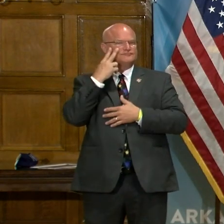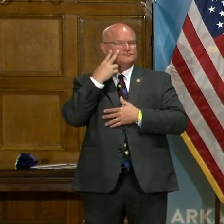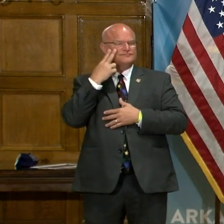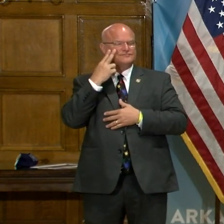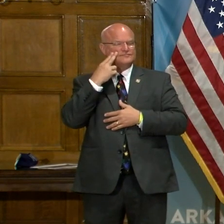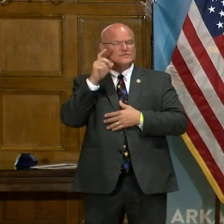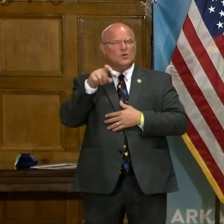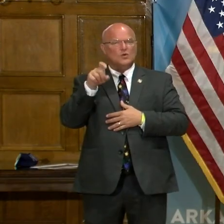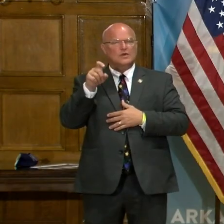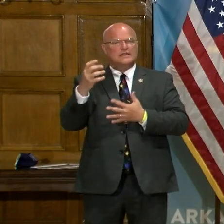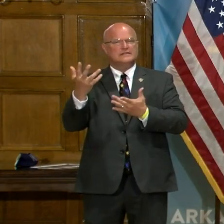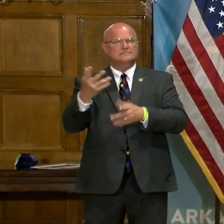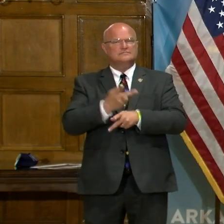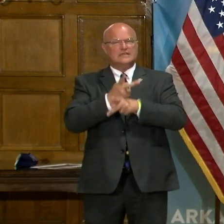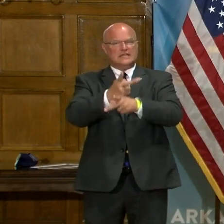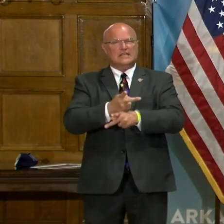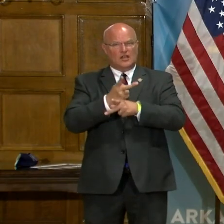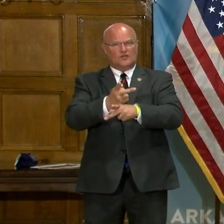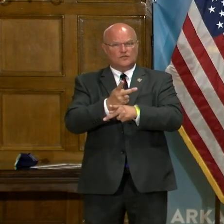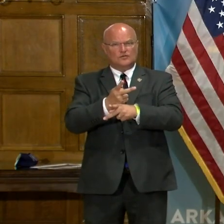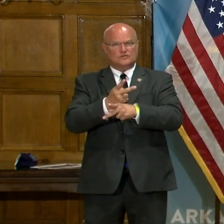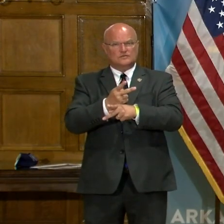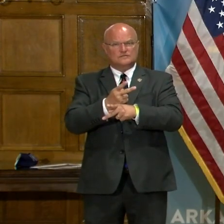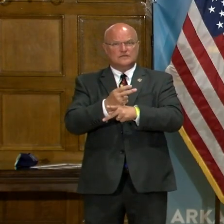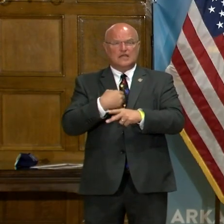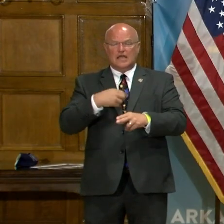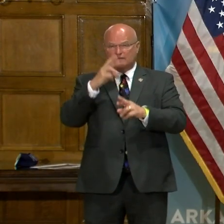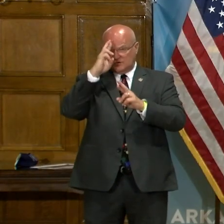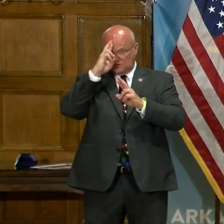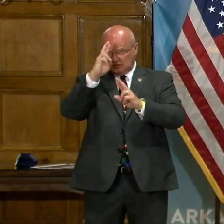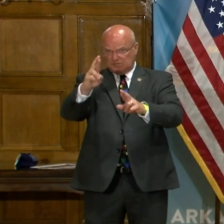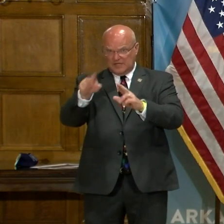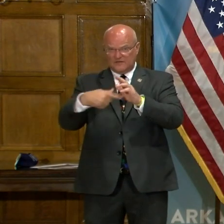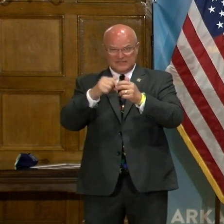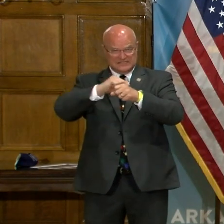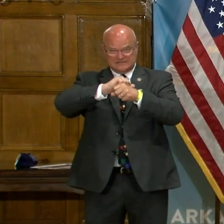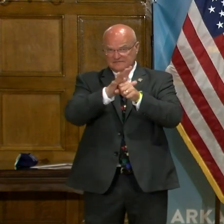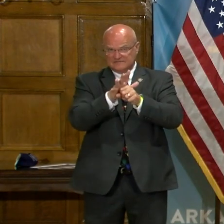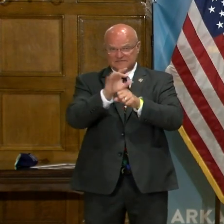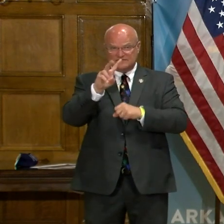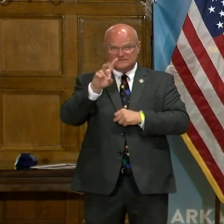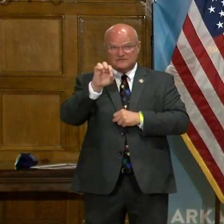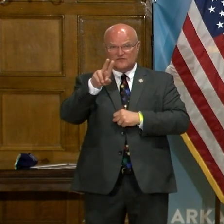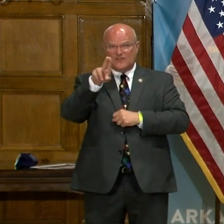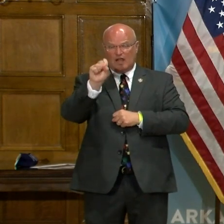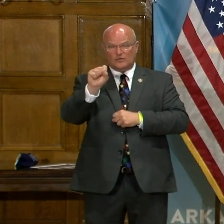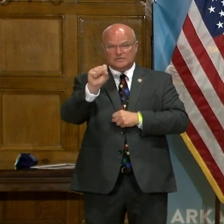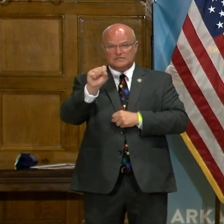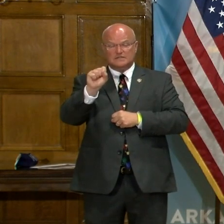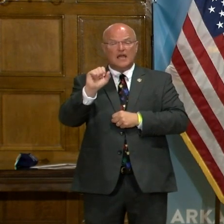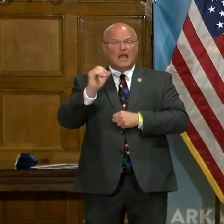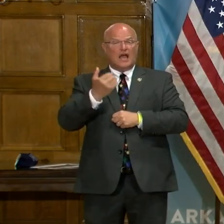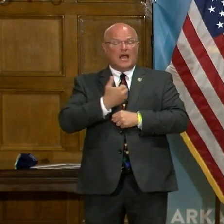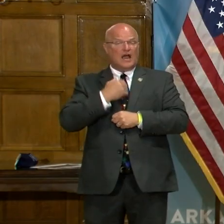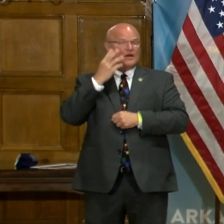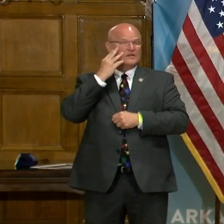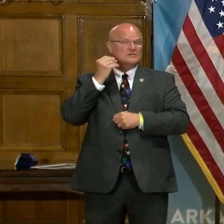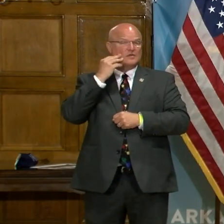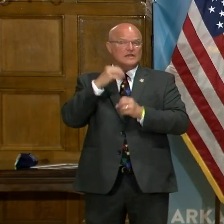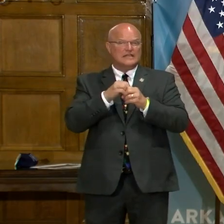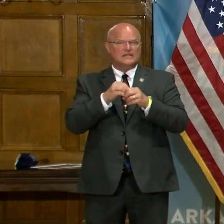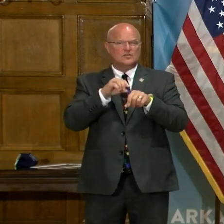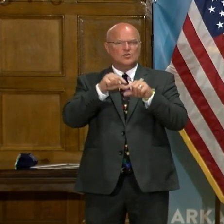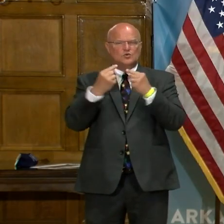I think we need to take precautions, a very healthy respect for this virus. Given our experience, especially in